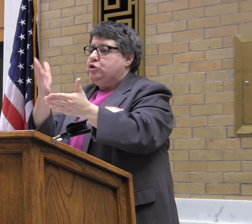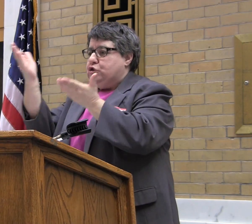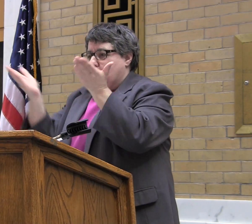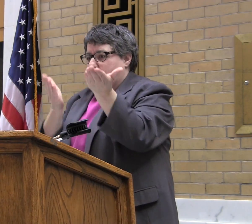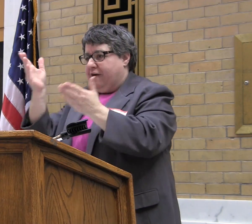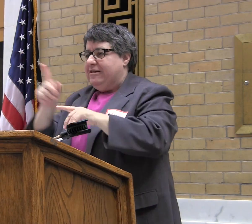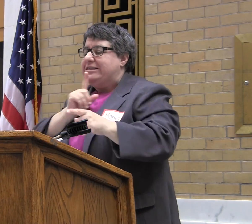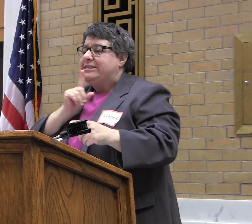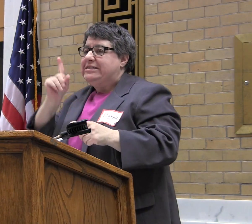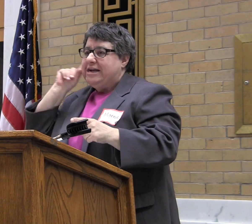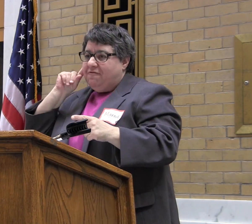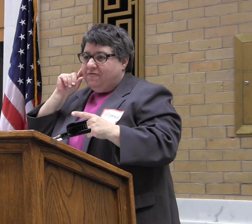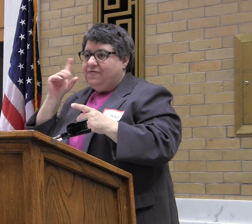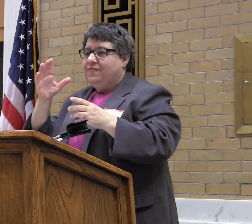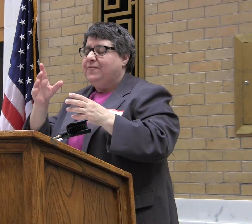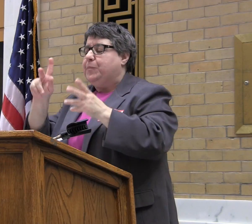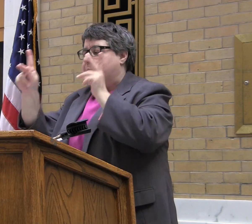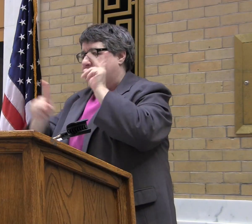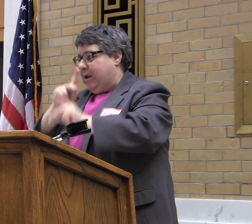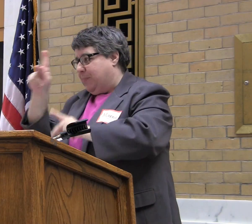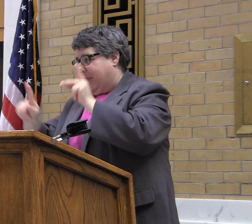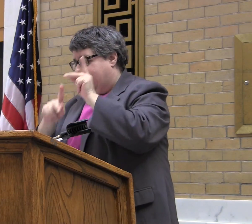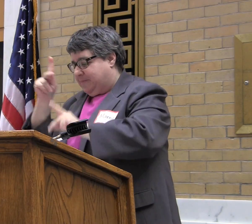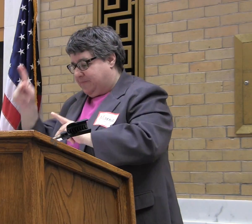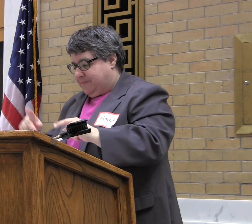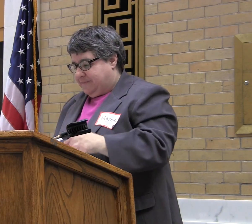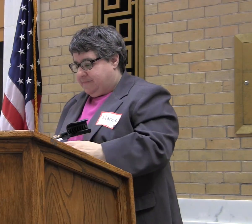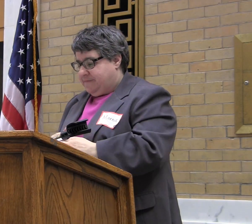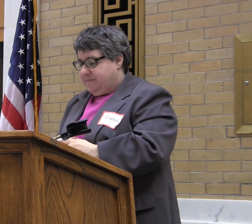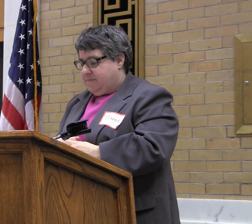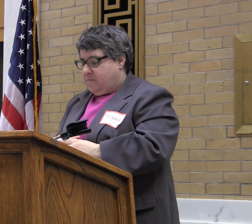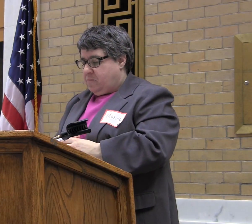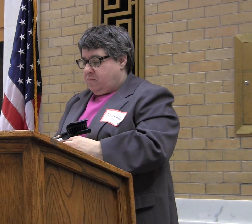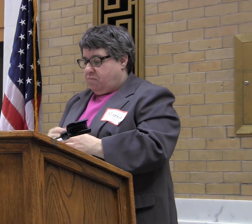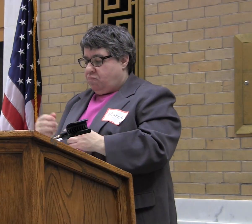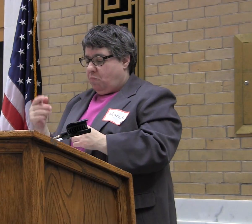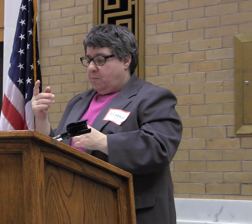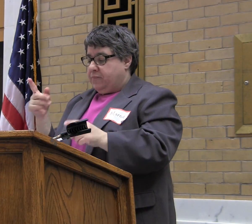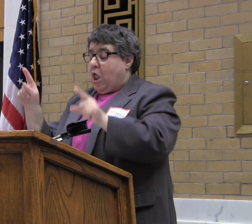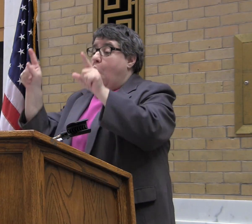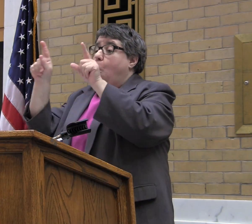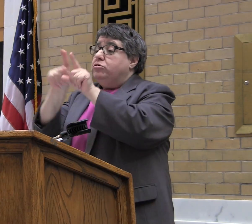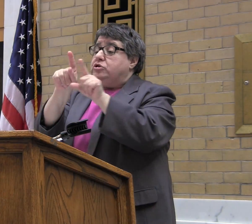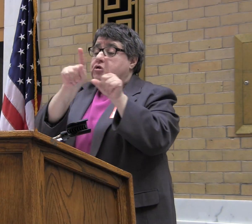and they continue to service deaf individuals in the community.